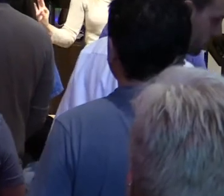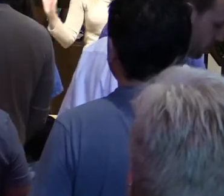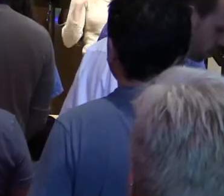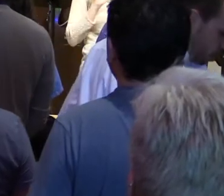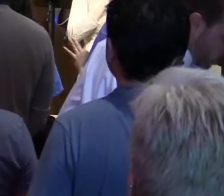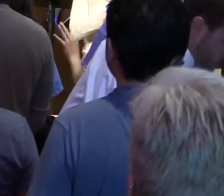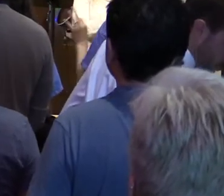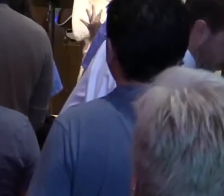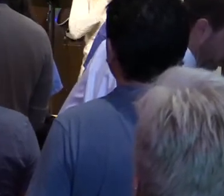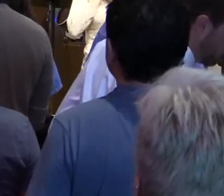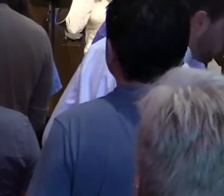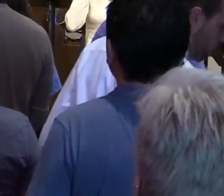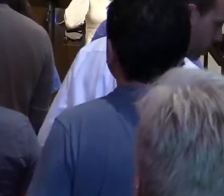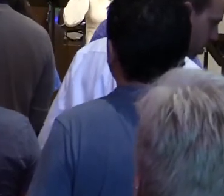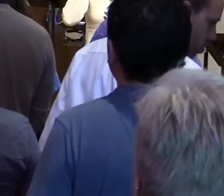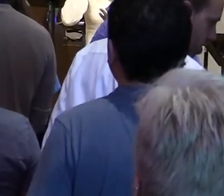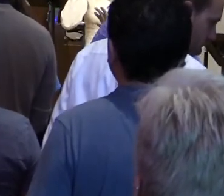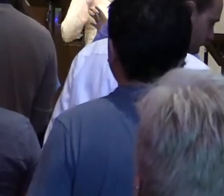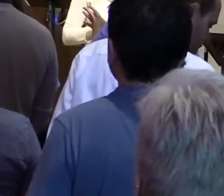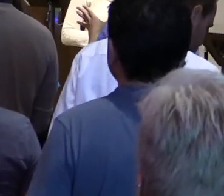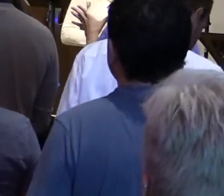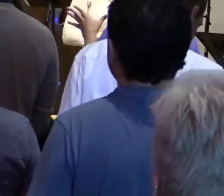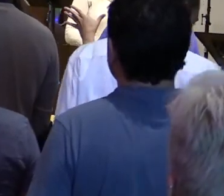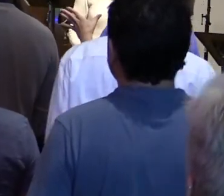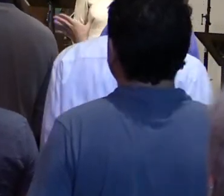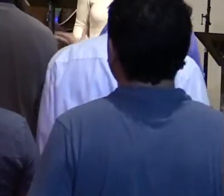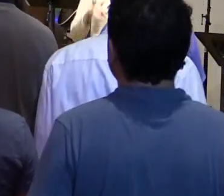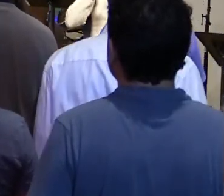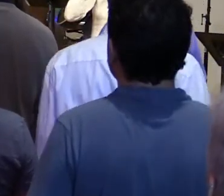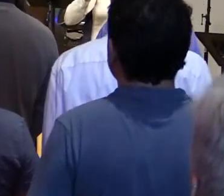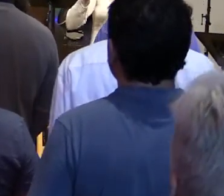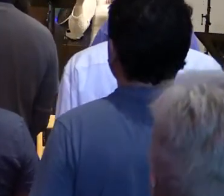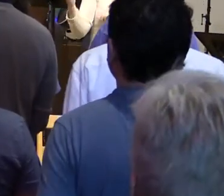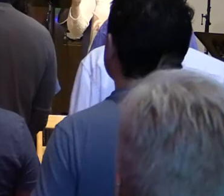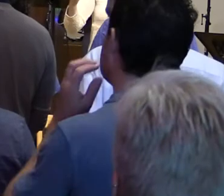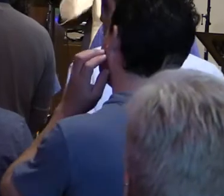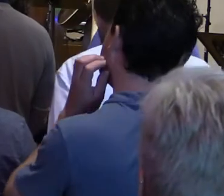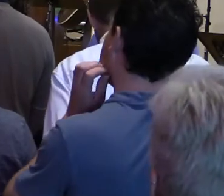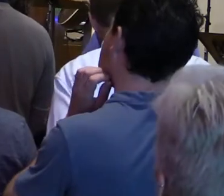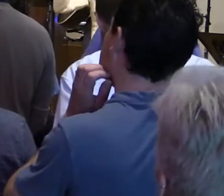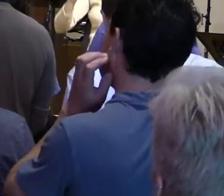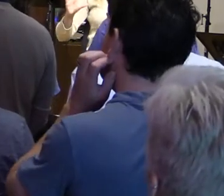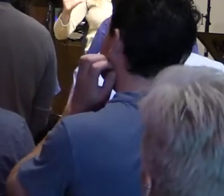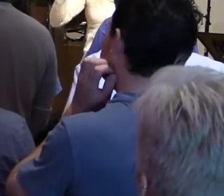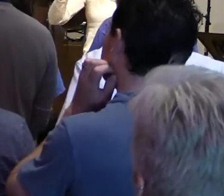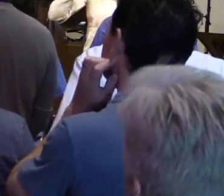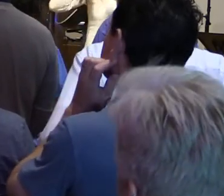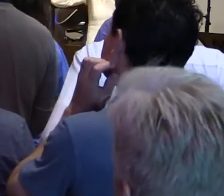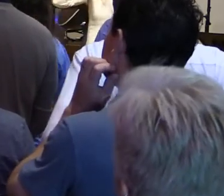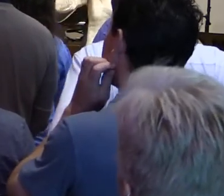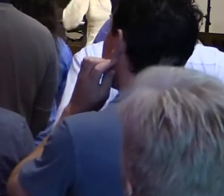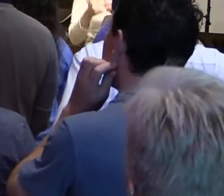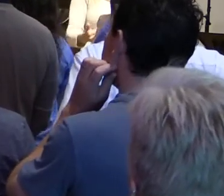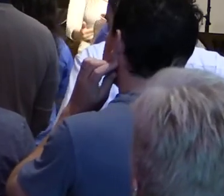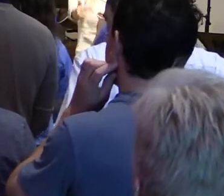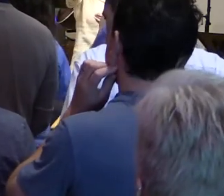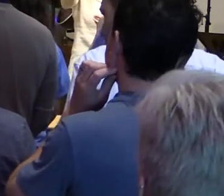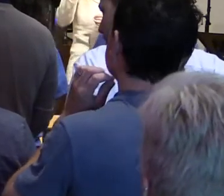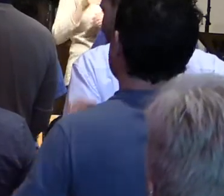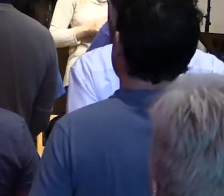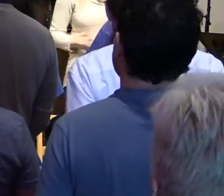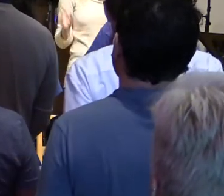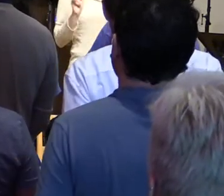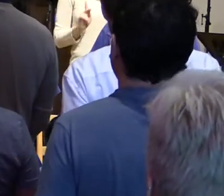free. It's all you got to lean on, but thank God it's all you need. And all